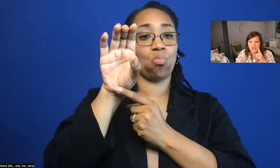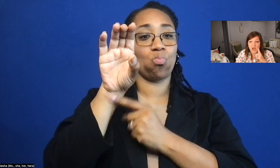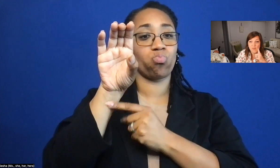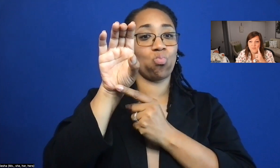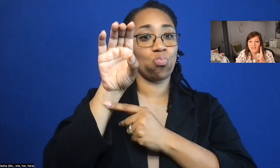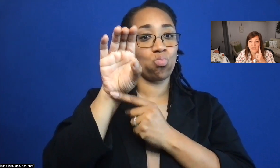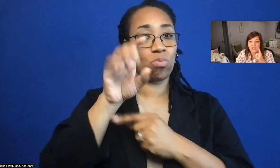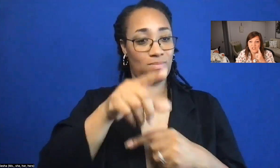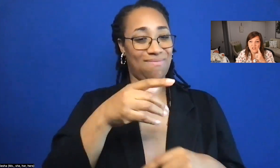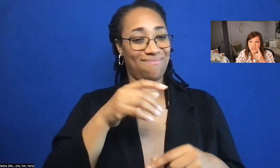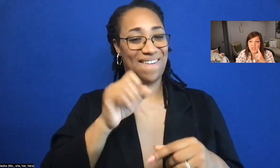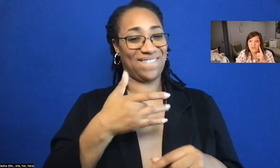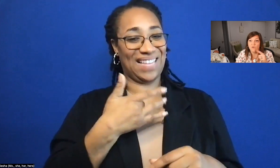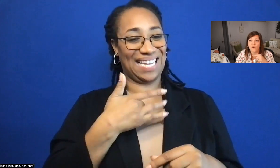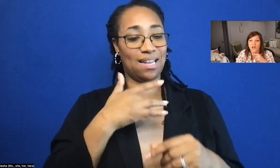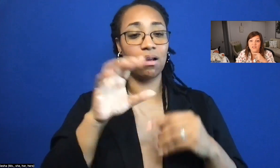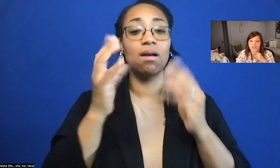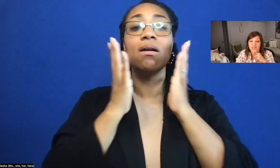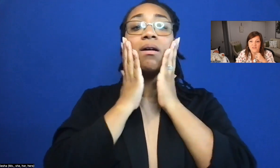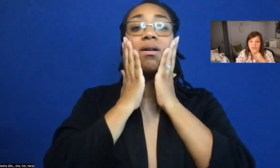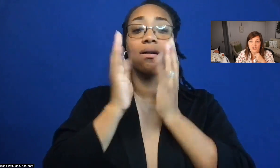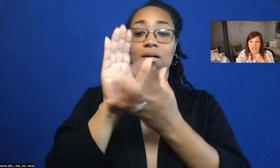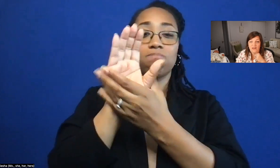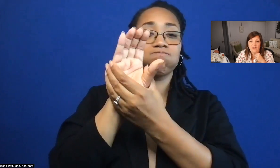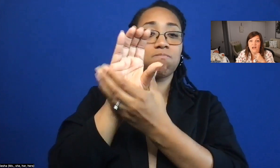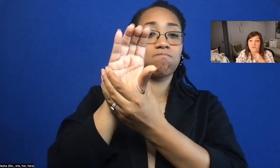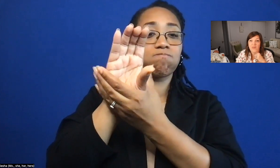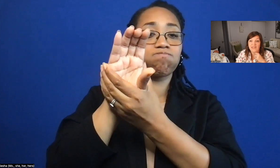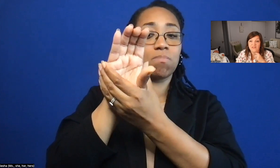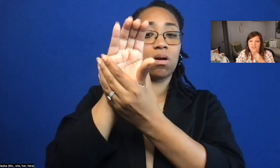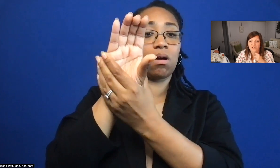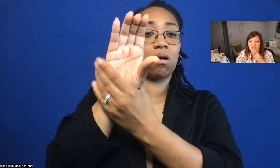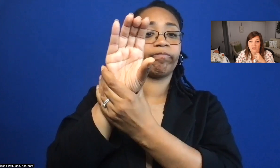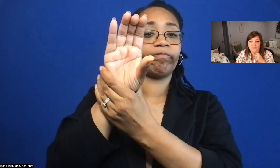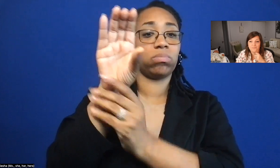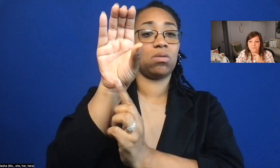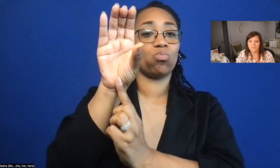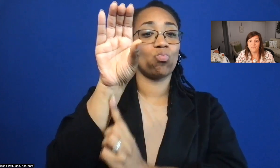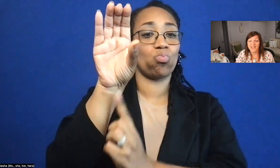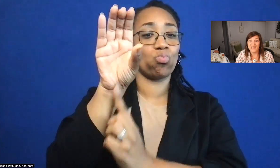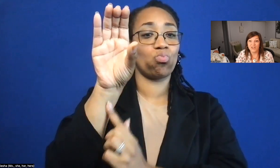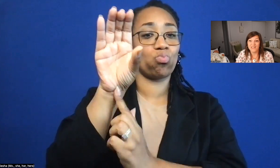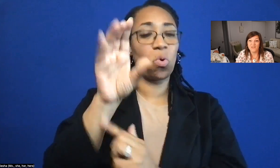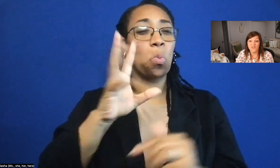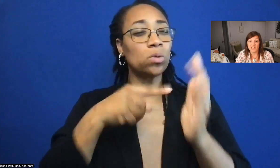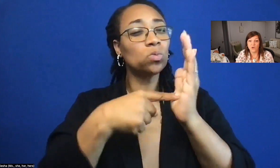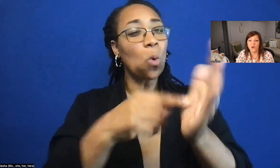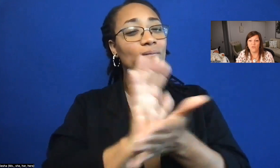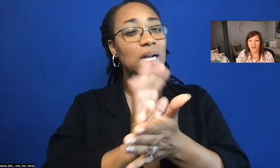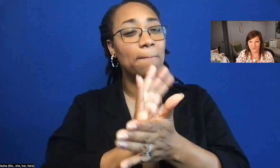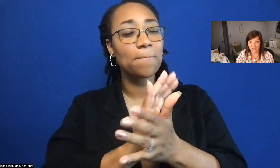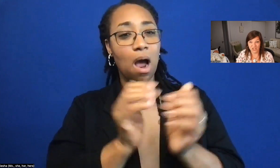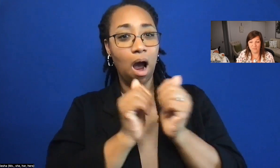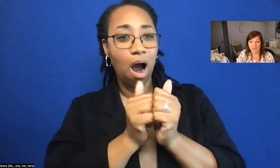jaw drop by touching their cheek or underneath their chin on the base of their tongue. Here is a video of